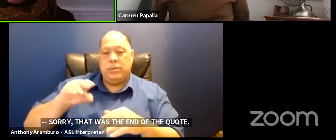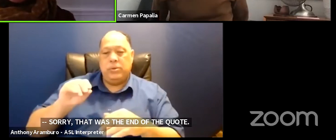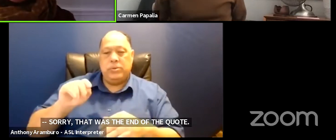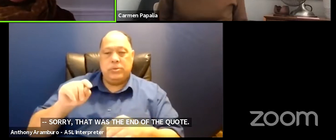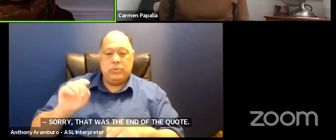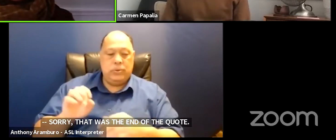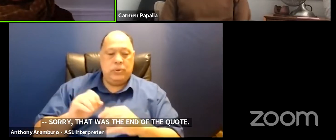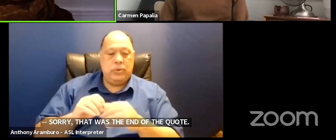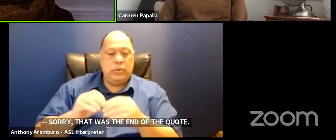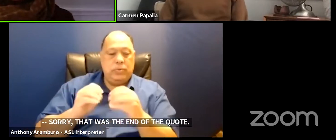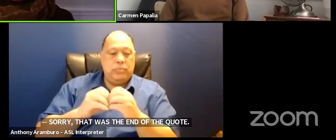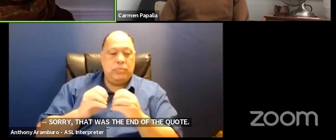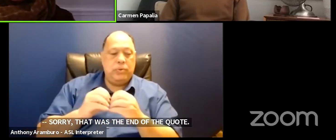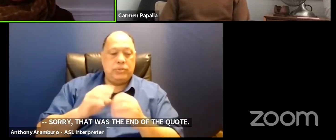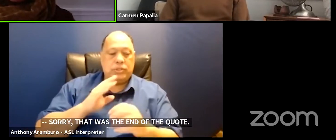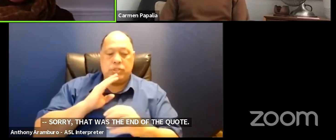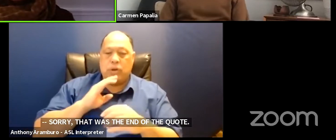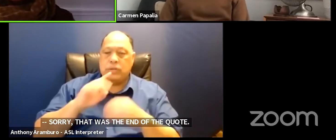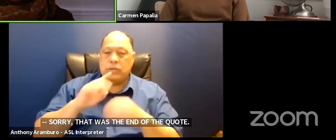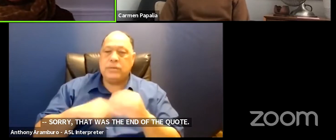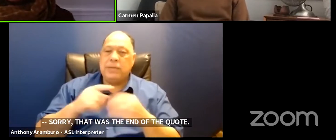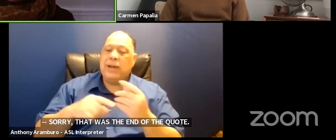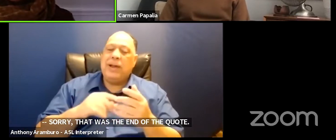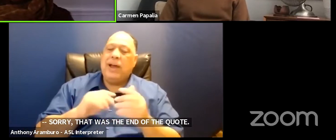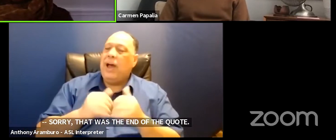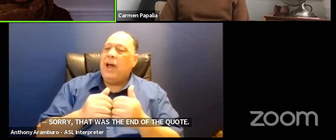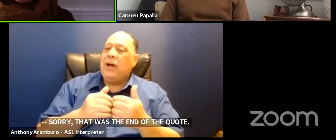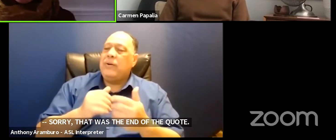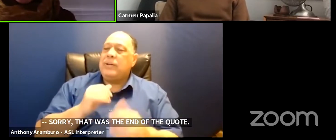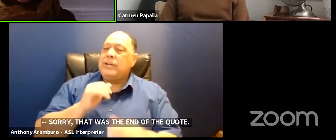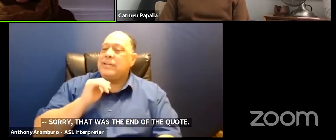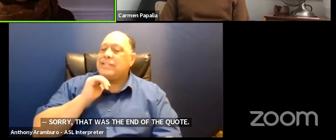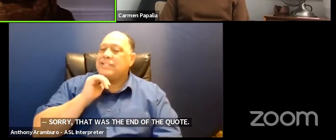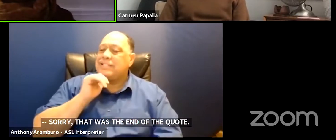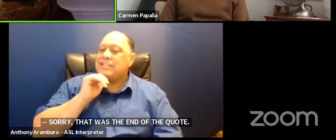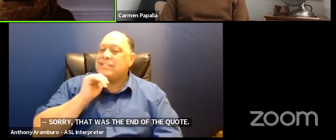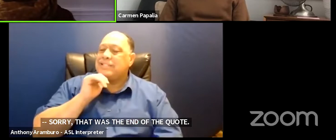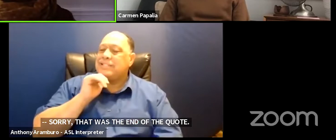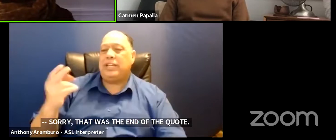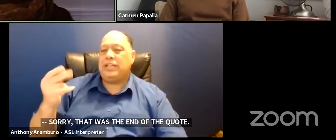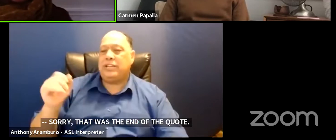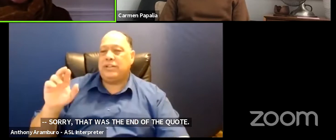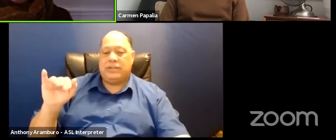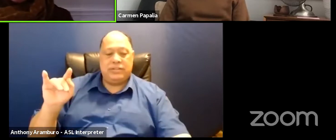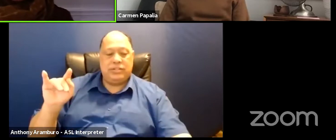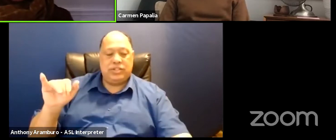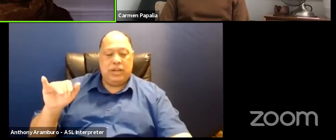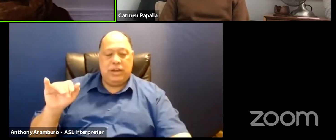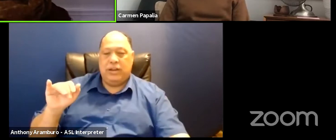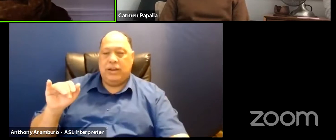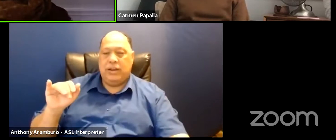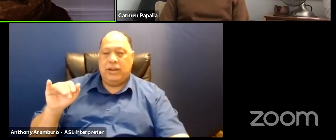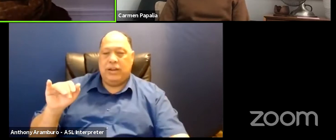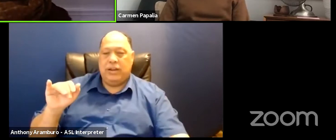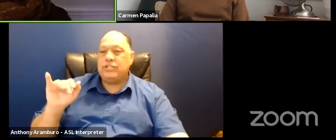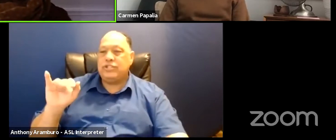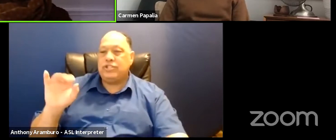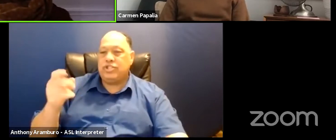Further down, she talks about how it's not charity, it's not resentful,